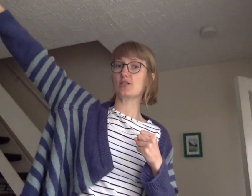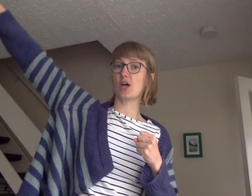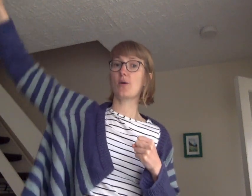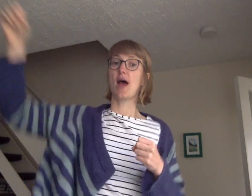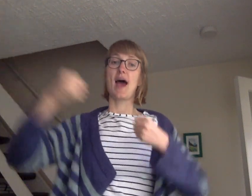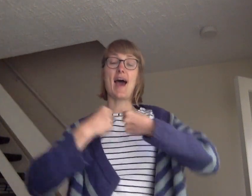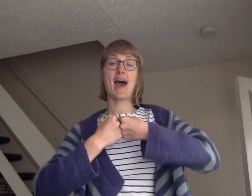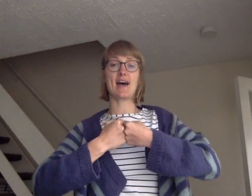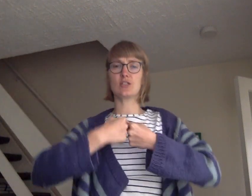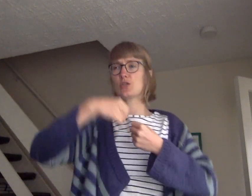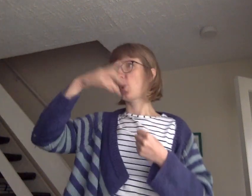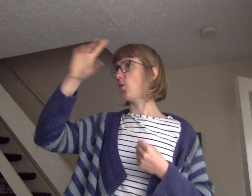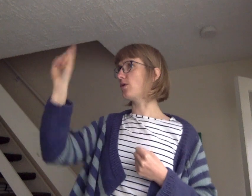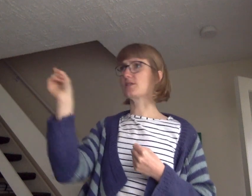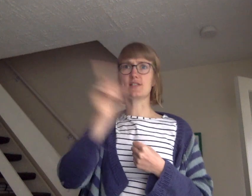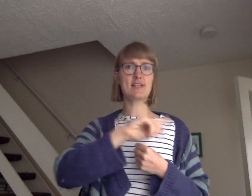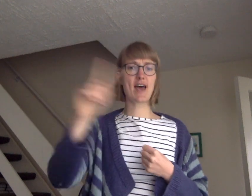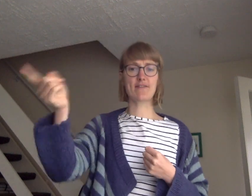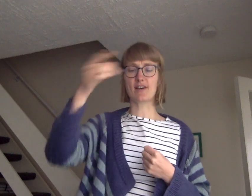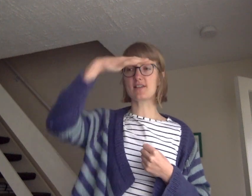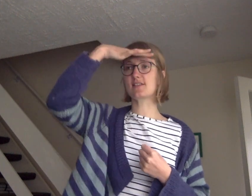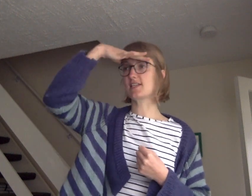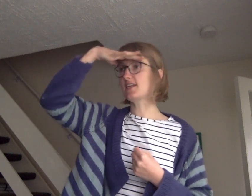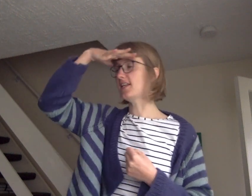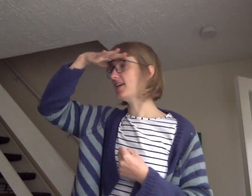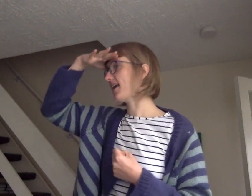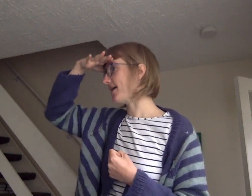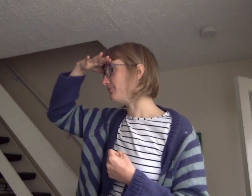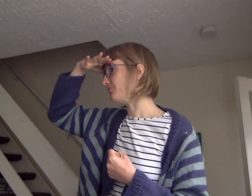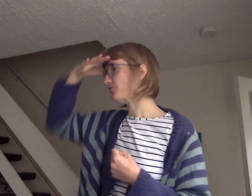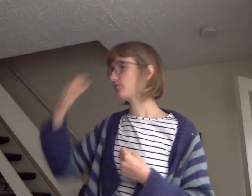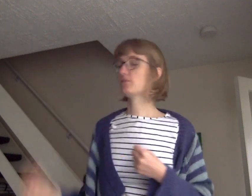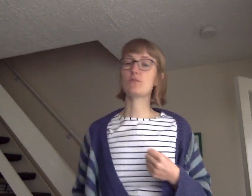window and was never seen again.